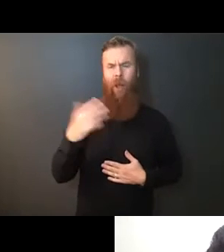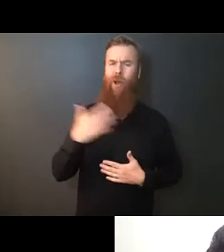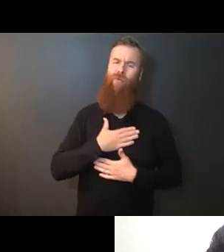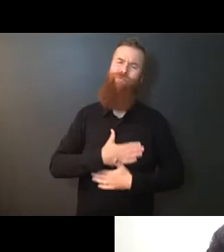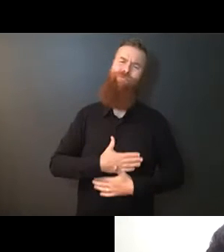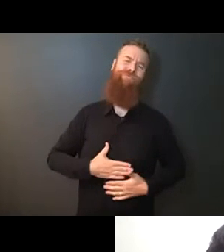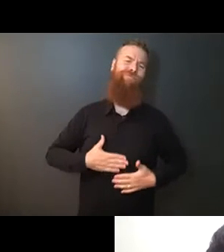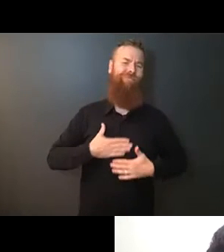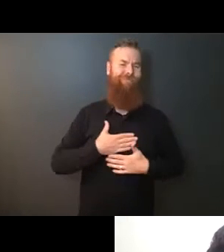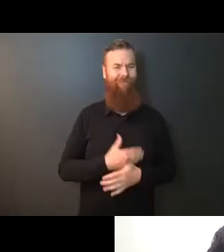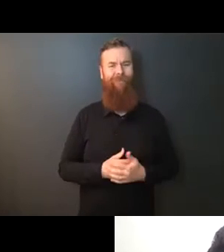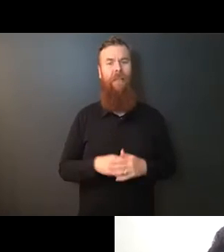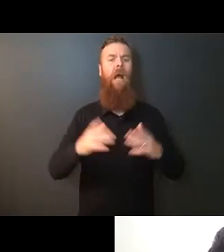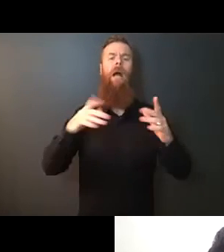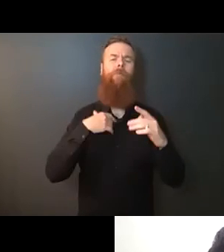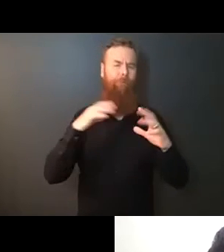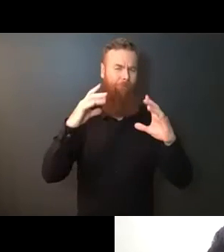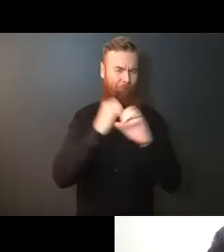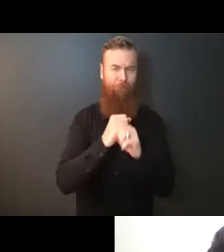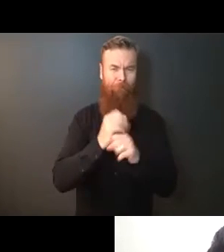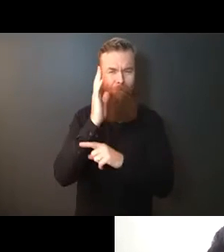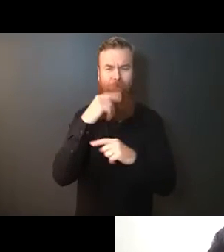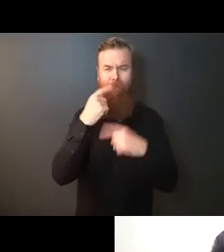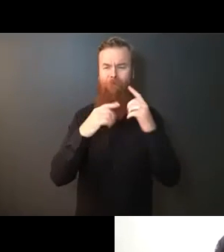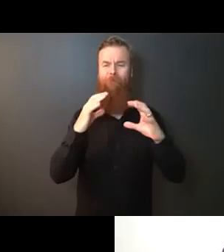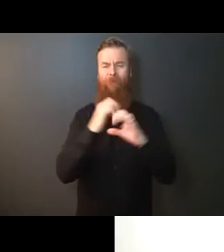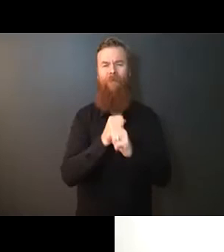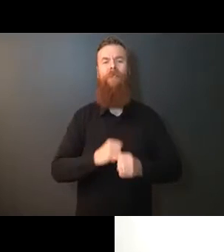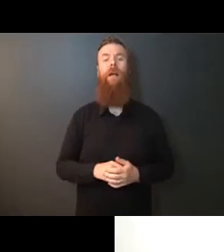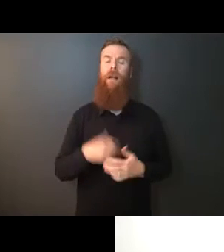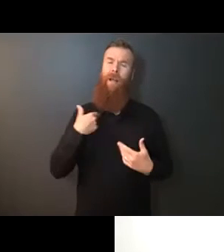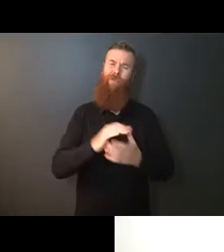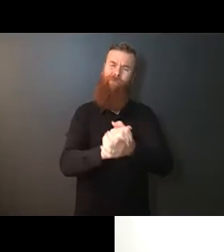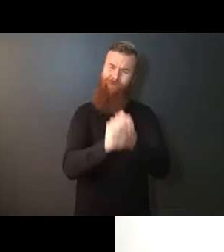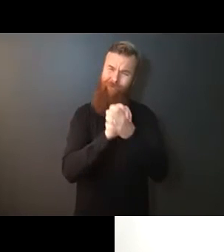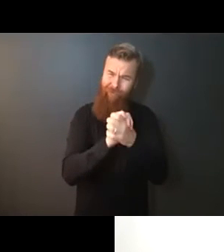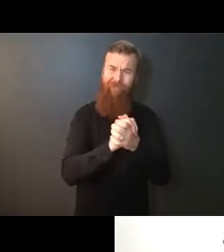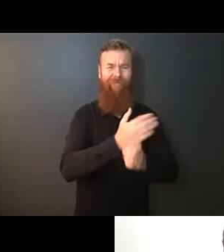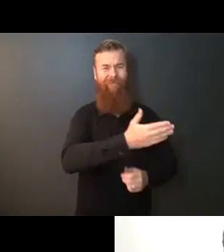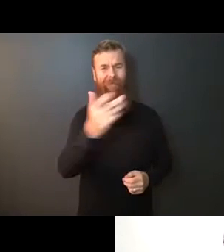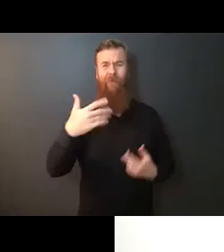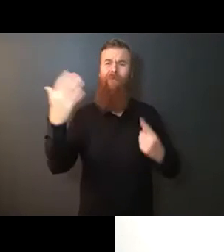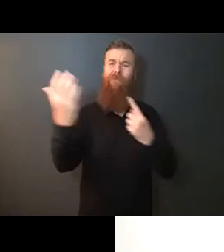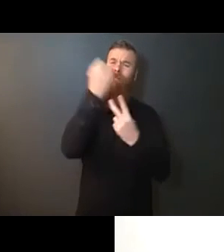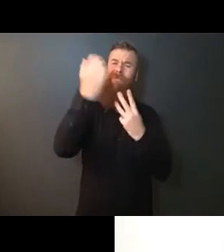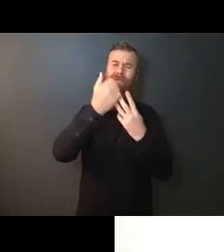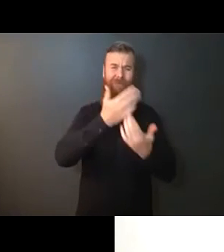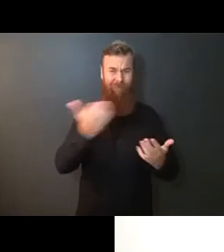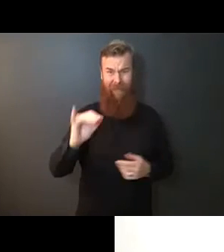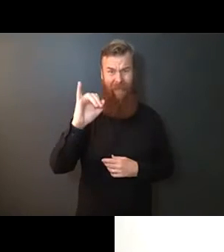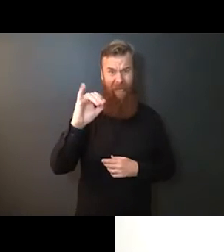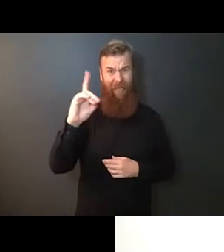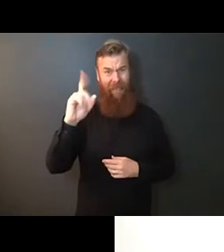only congratulate what you have achieved as IDA Youth Caucus. And